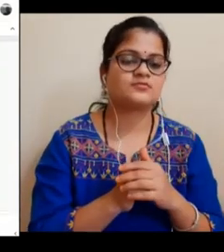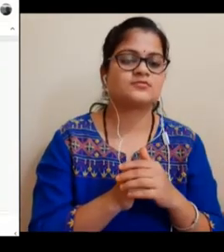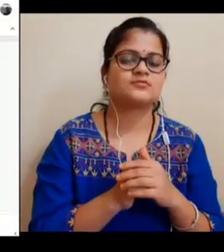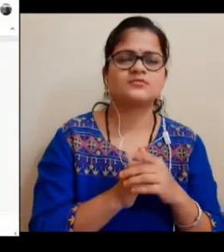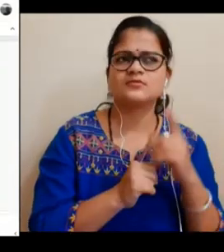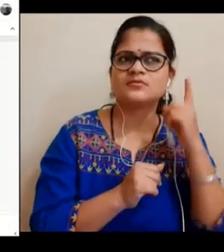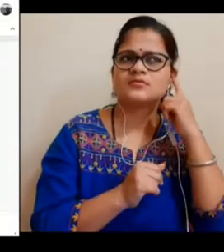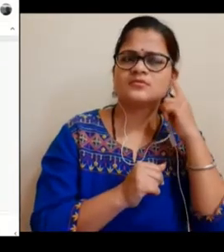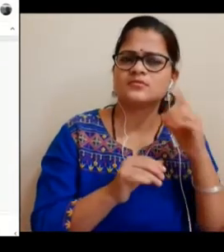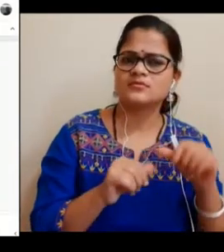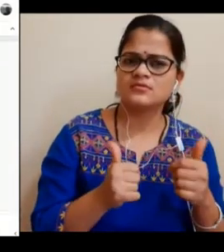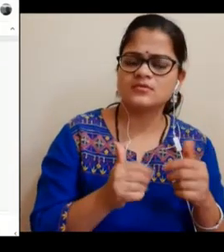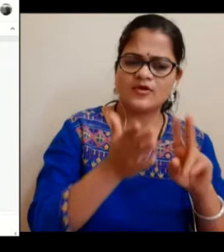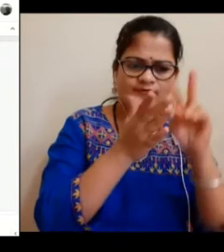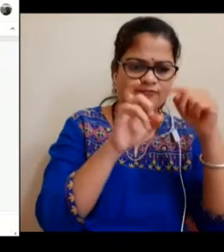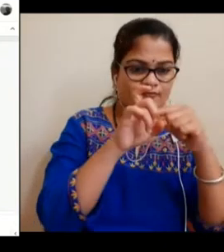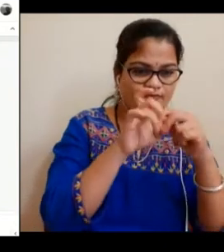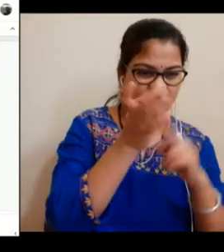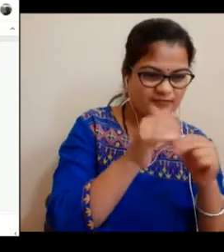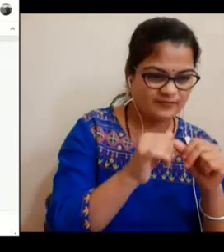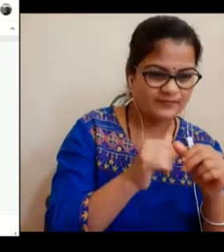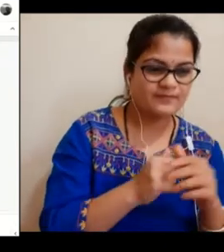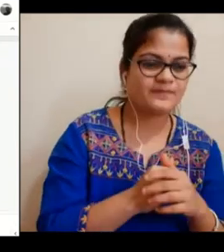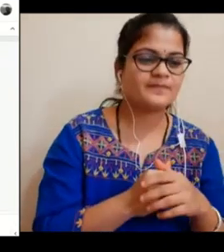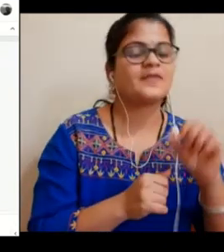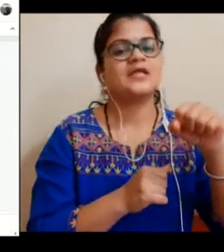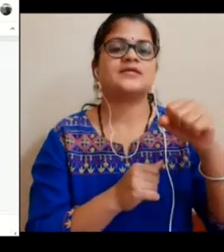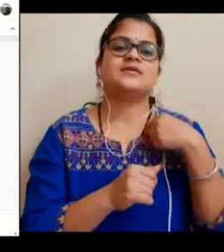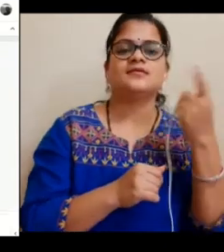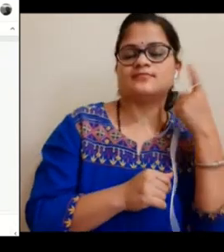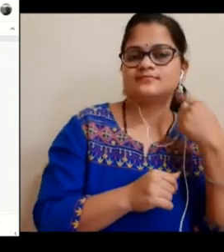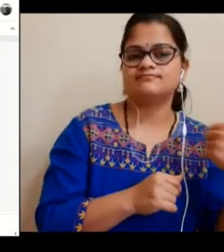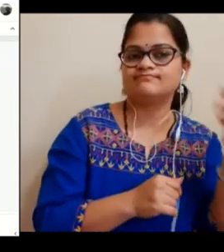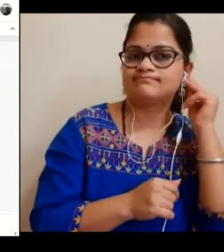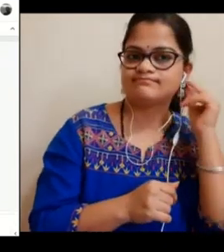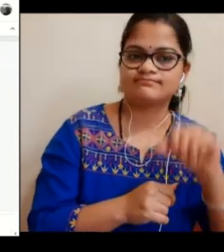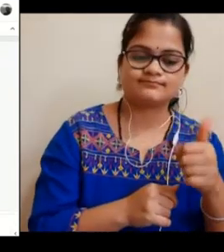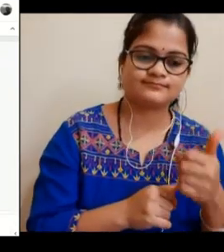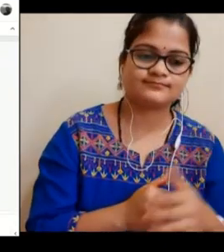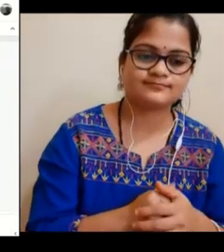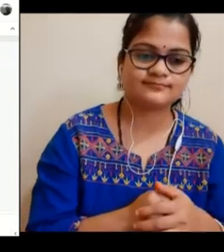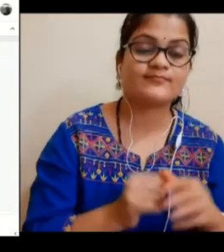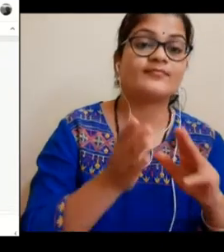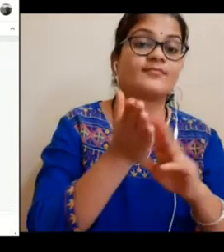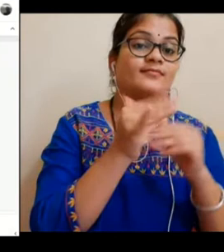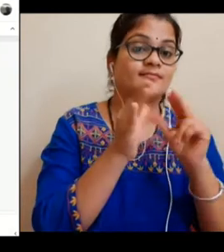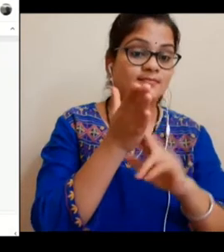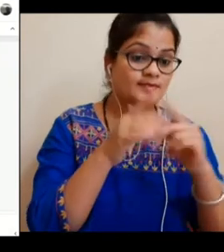you should be able to hear Manju. What about Veena? Oh, okay. Yeah. I'm able to hear it. Okay. Manju, are